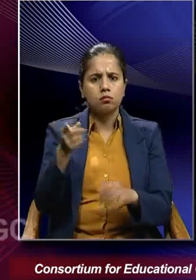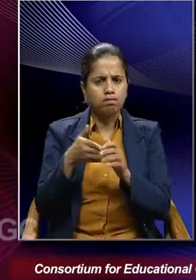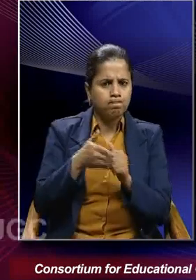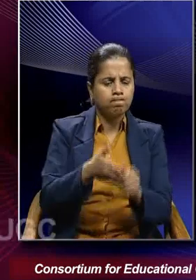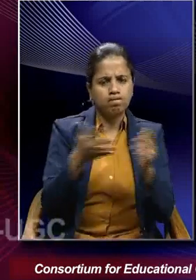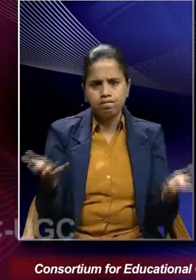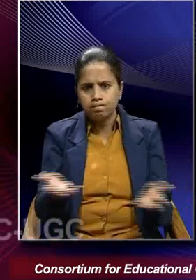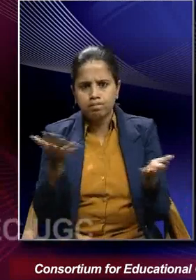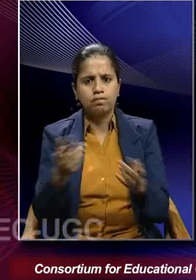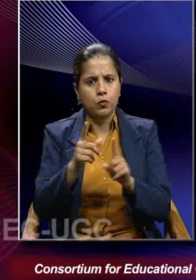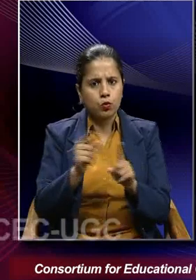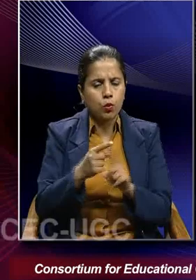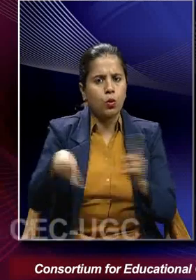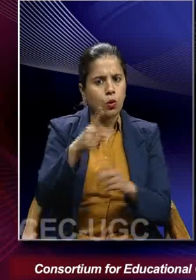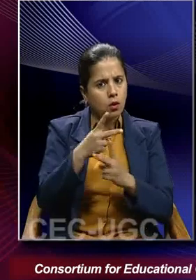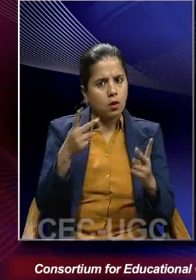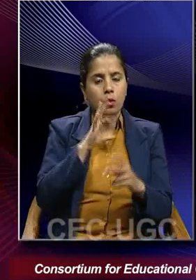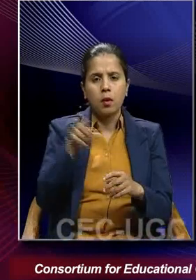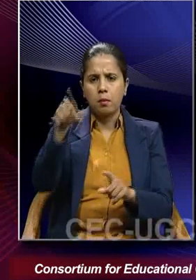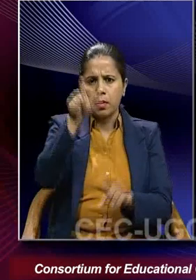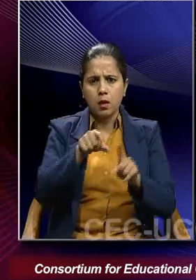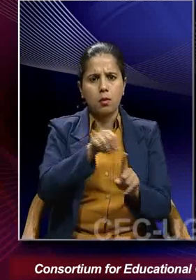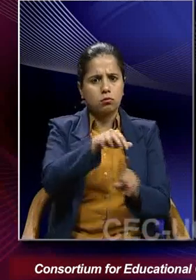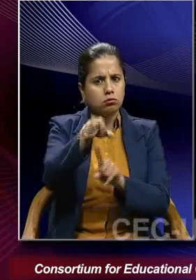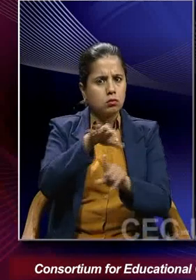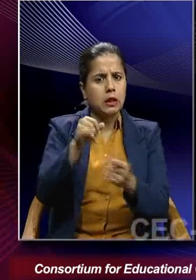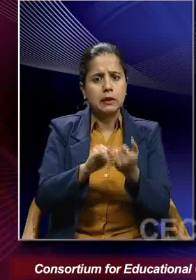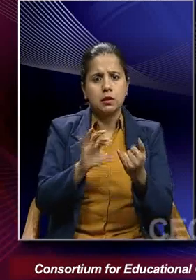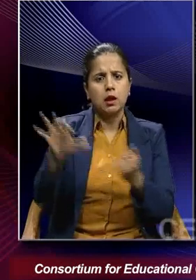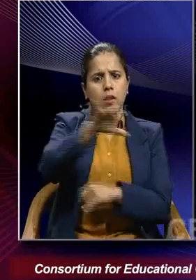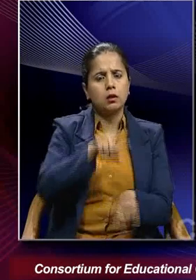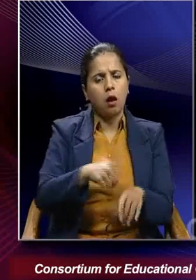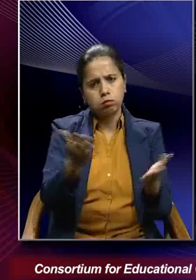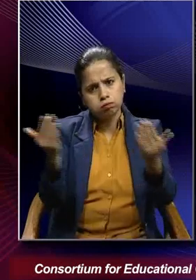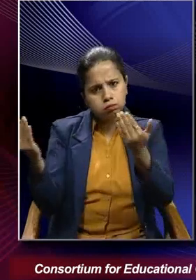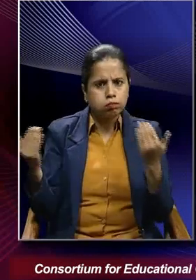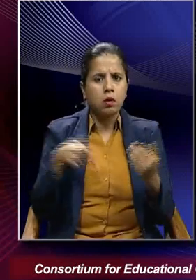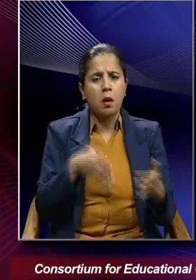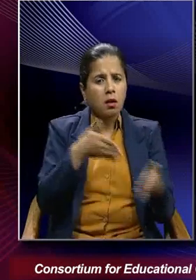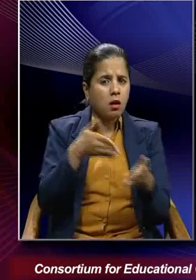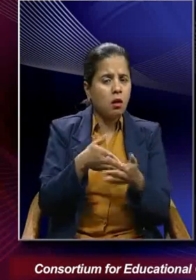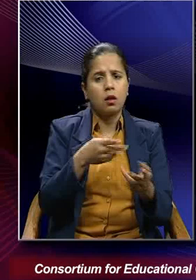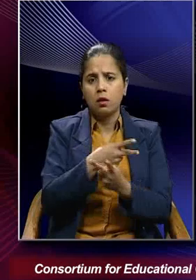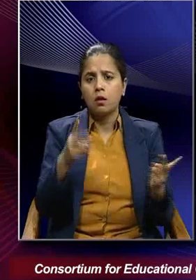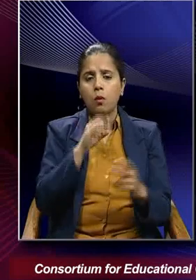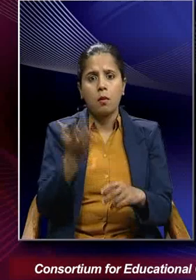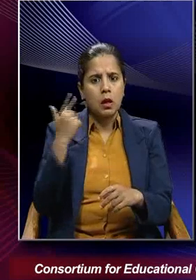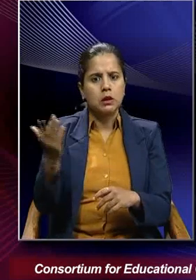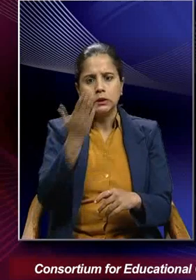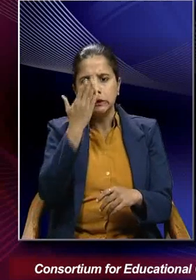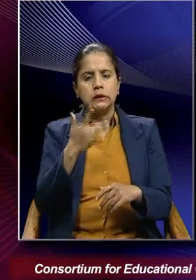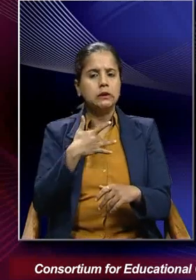in terms of influencing so many states at the same time, and all the hurdles which came in his